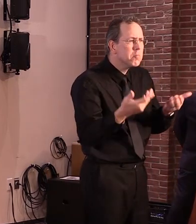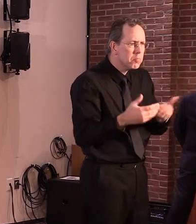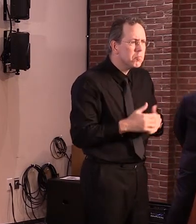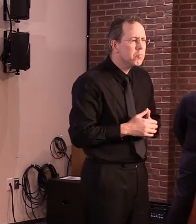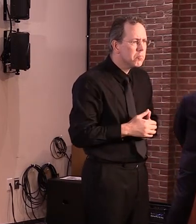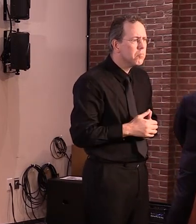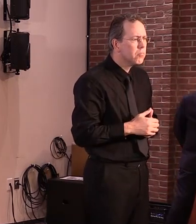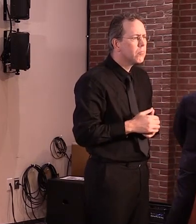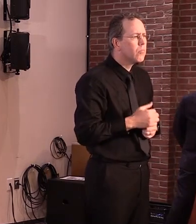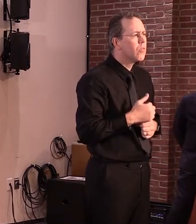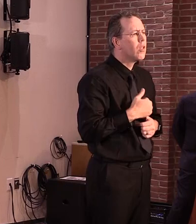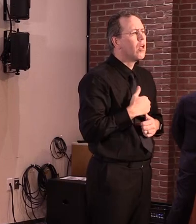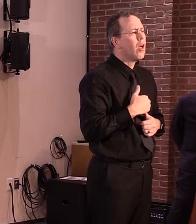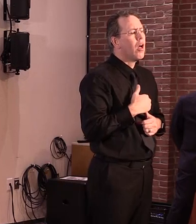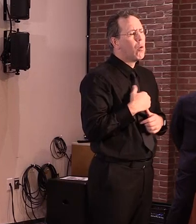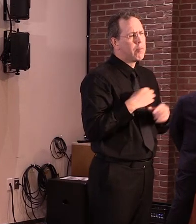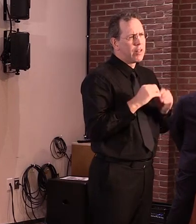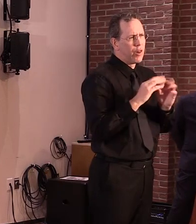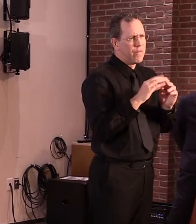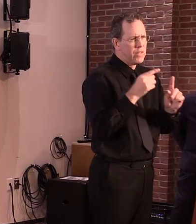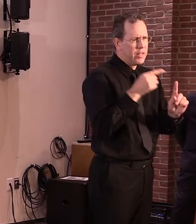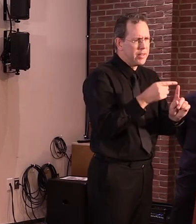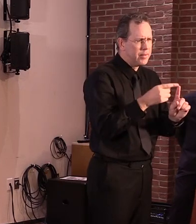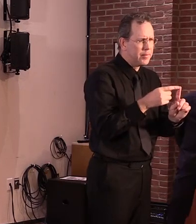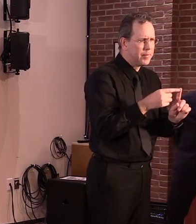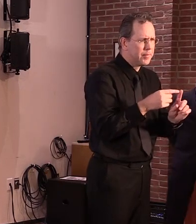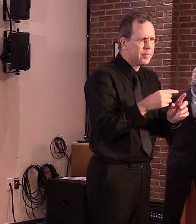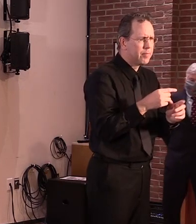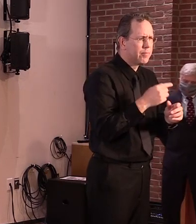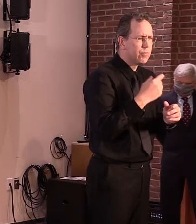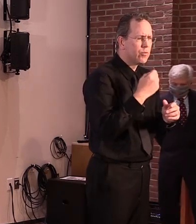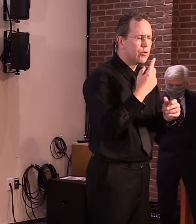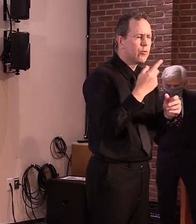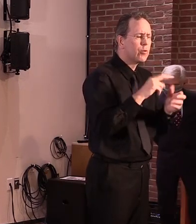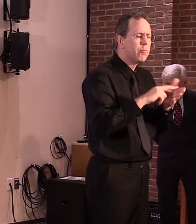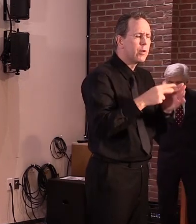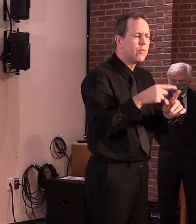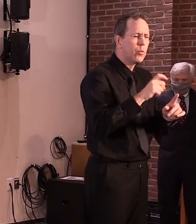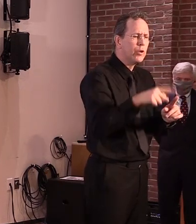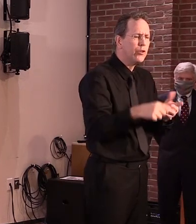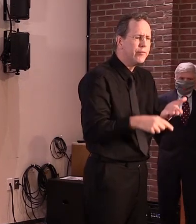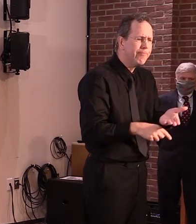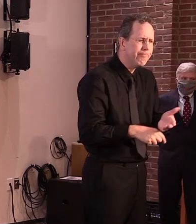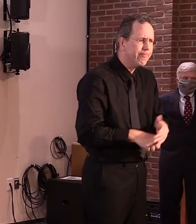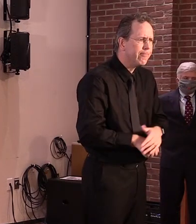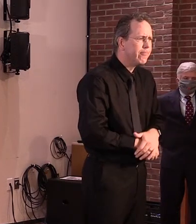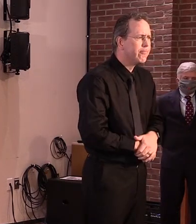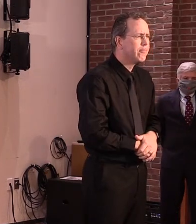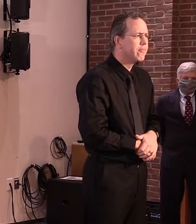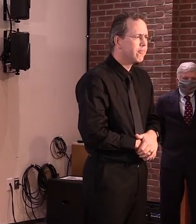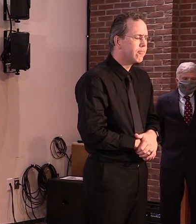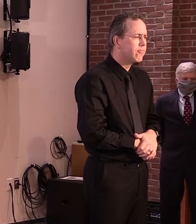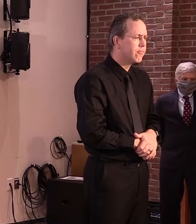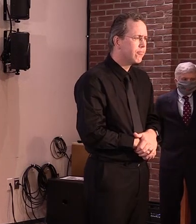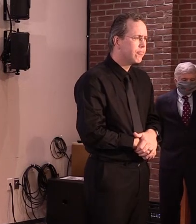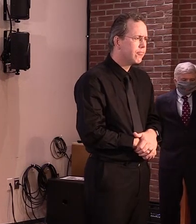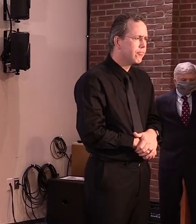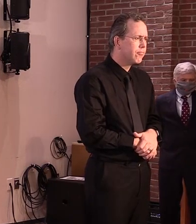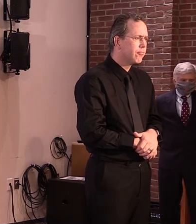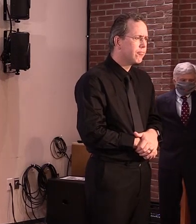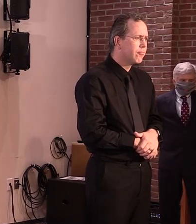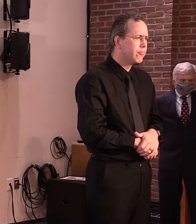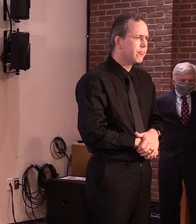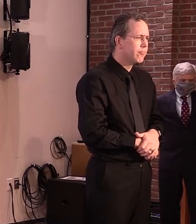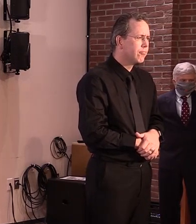why we would self-certify. What was the first question? Well, I was curious because if I want to stay in a Vermont inn